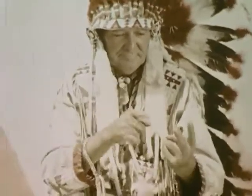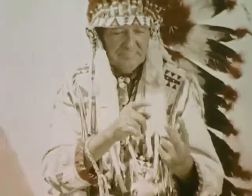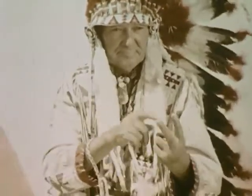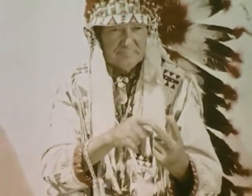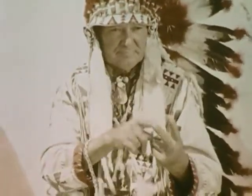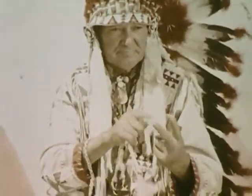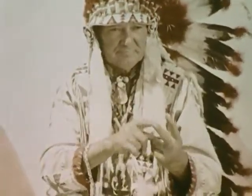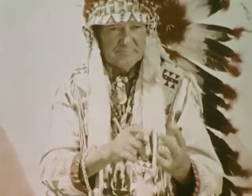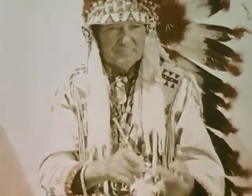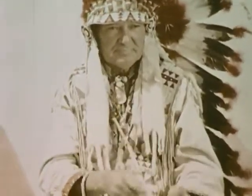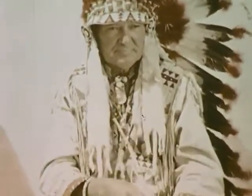Fairchild,